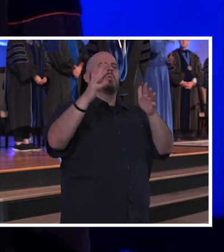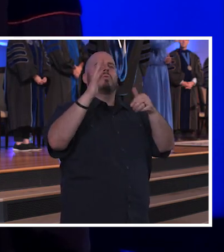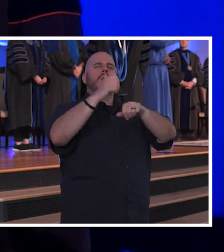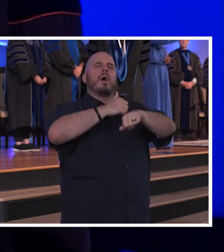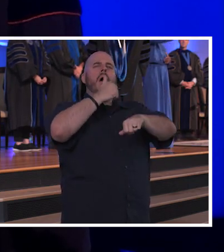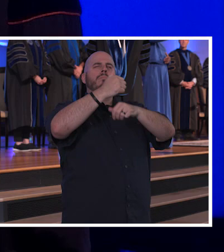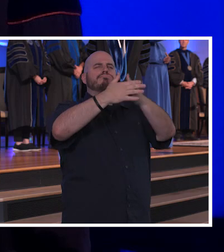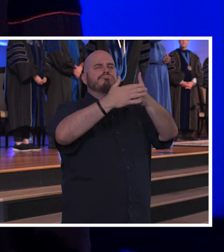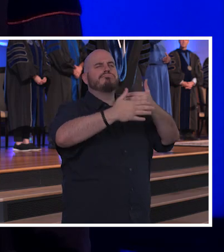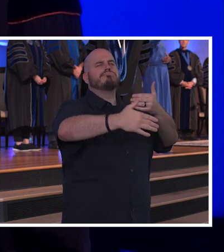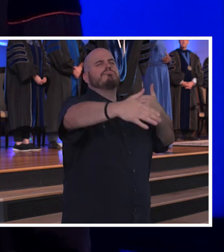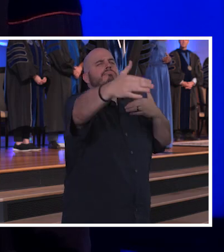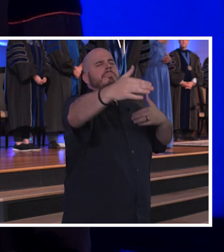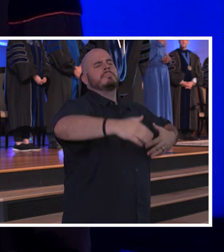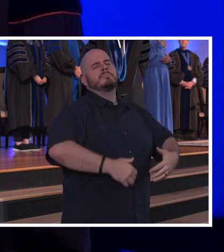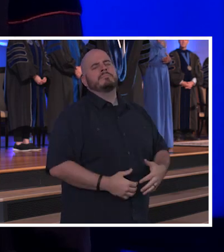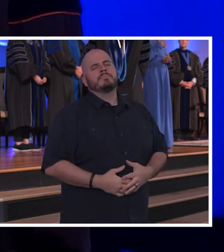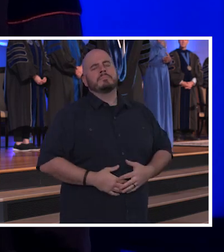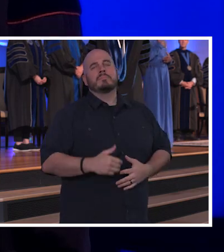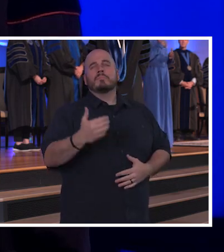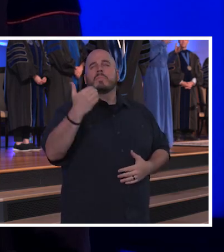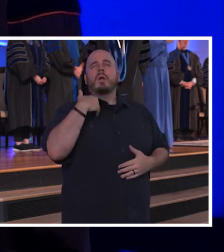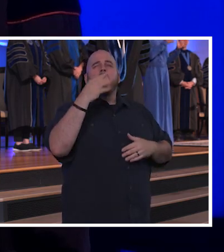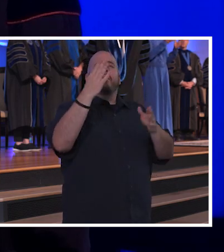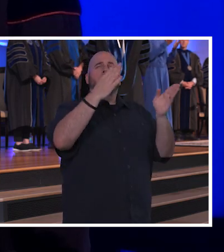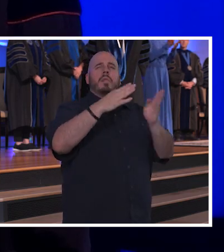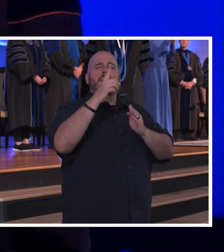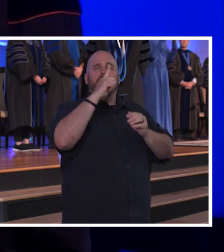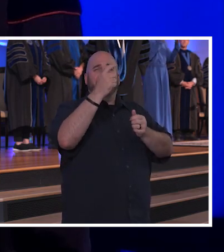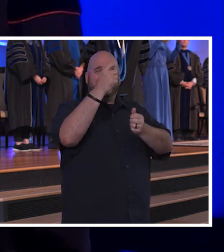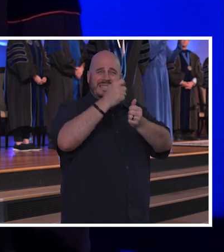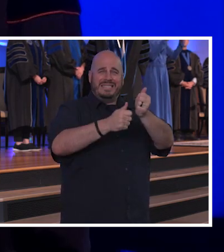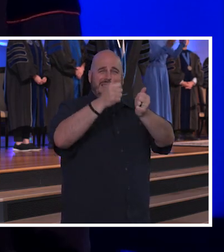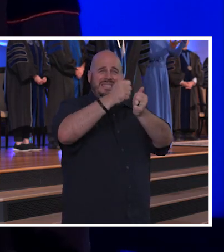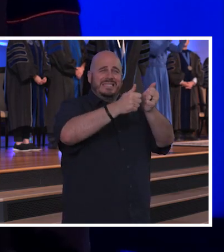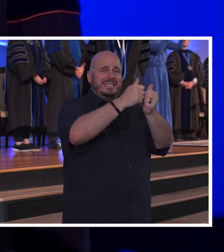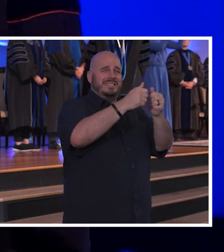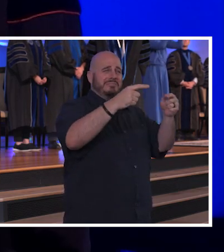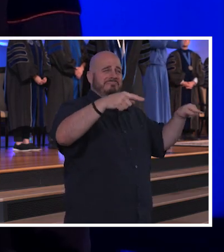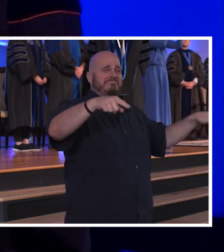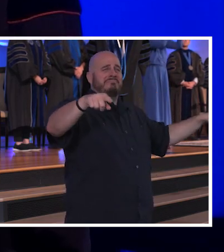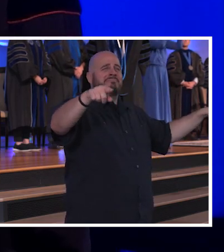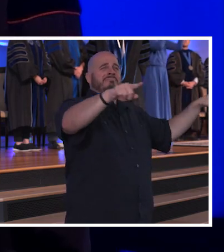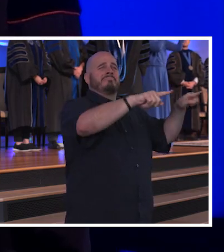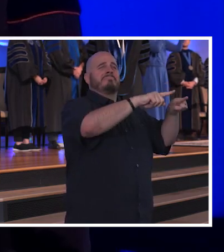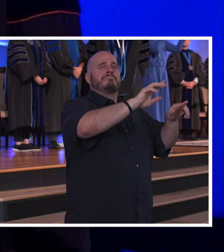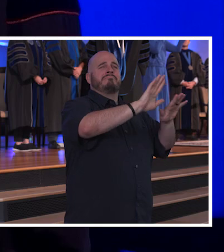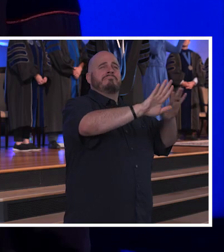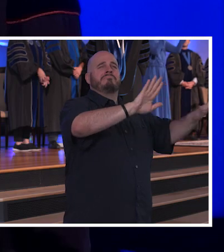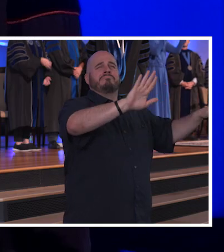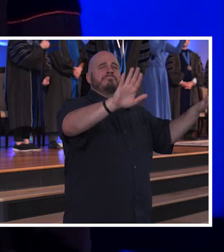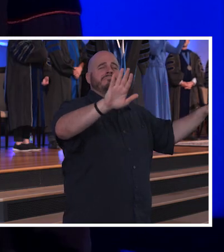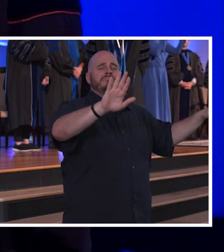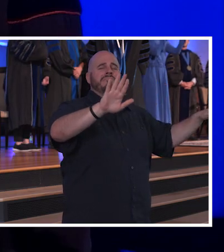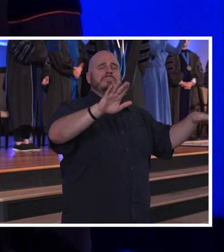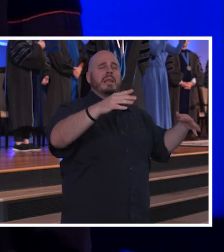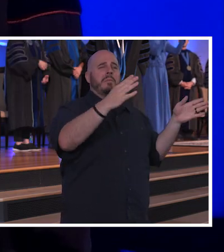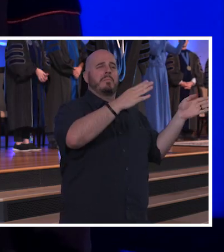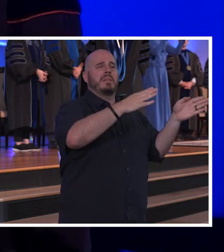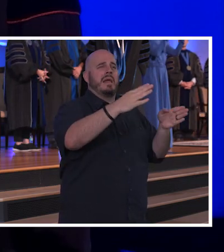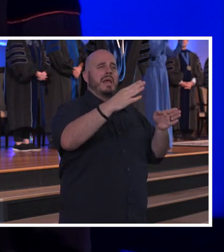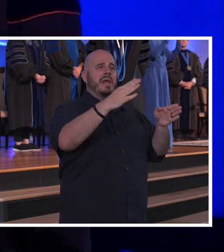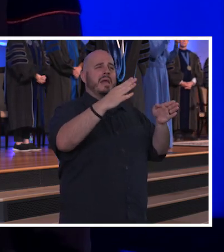You have a plan for each and every one of us, a plan that brings us into obedience.